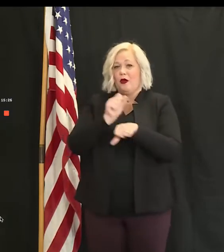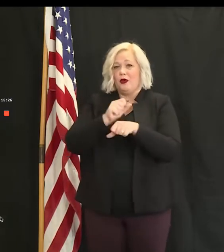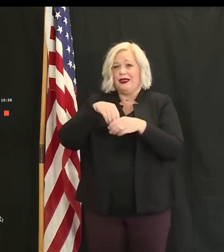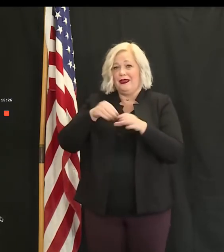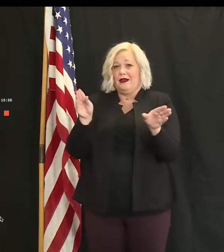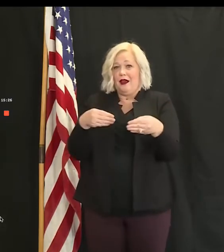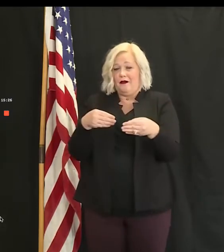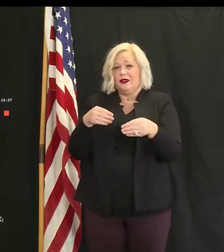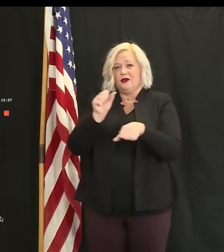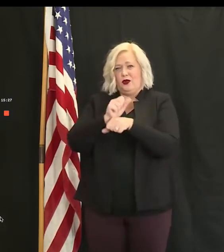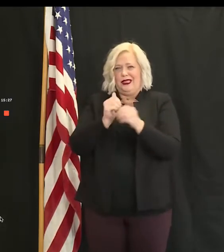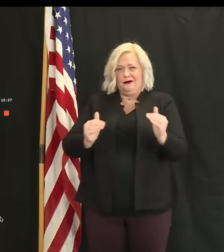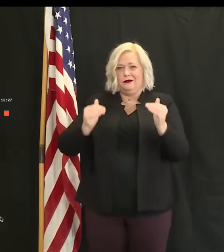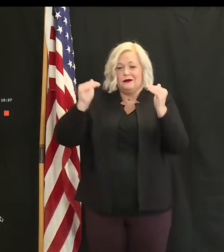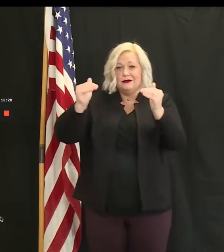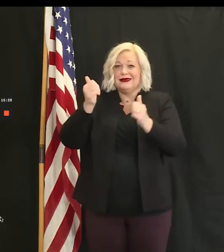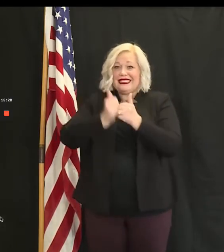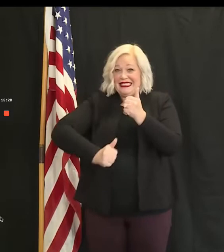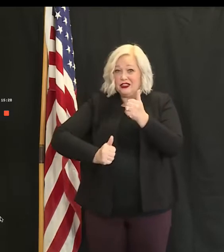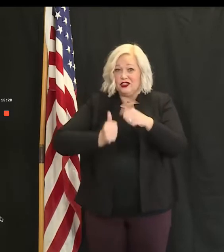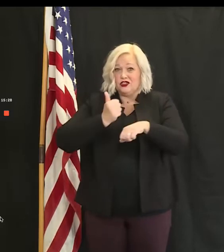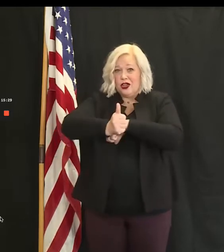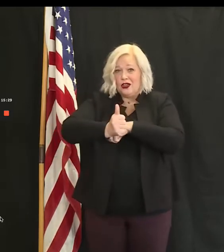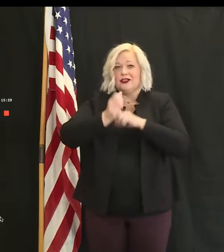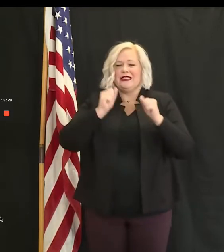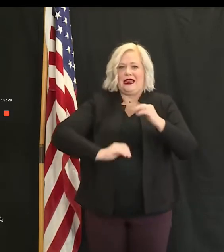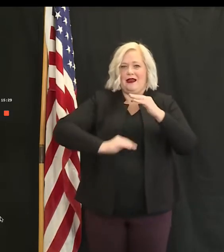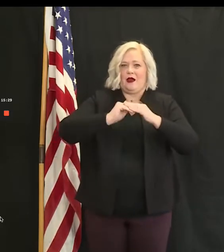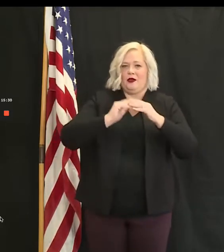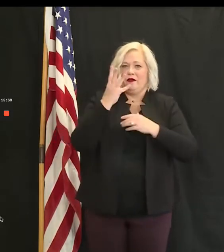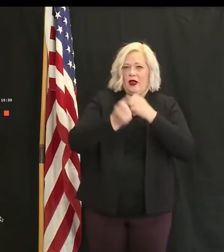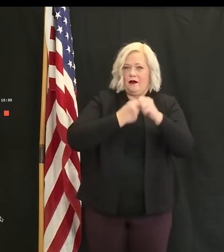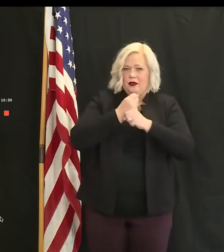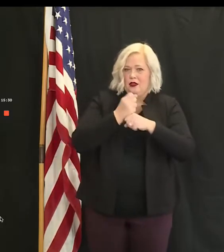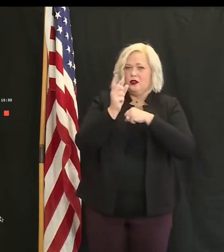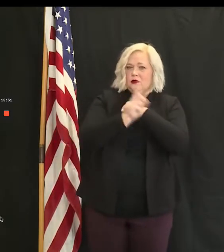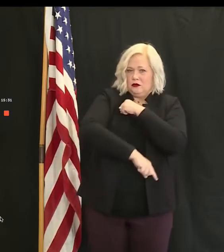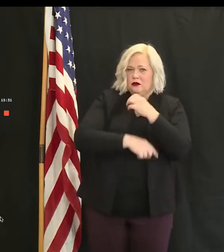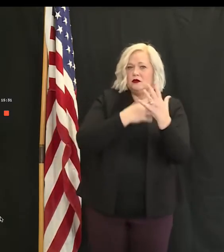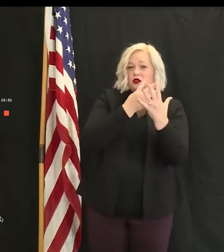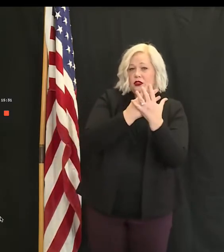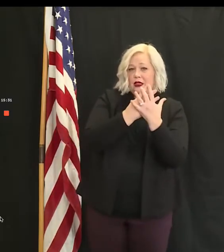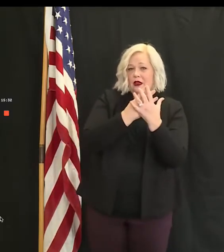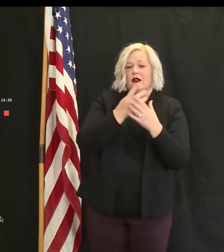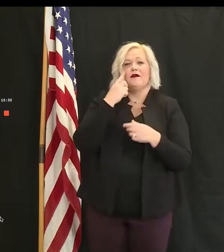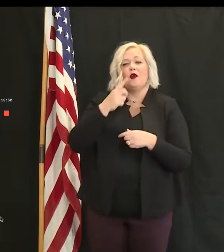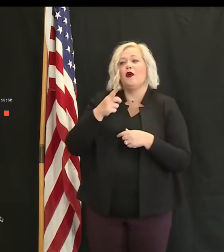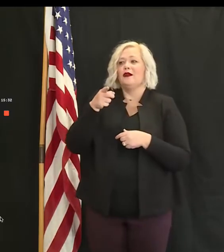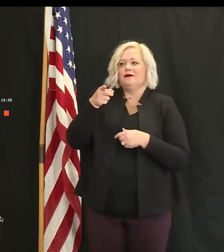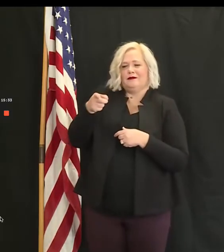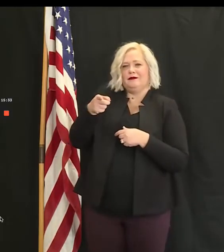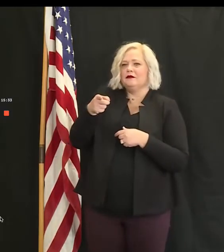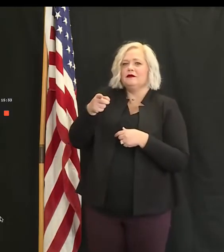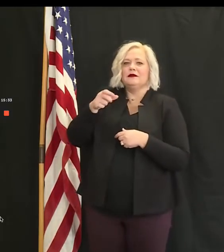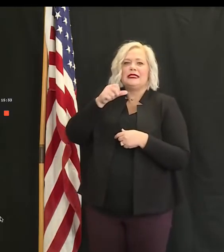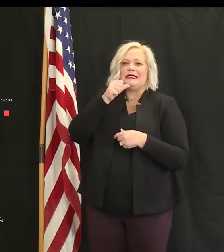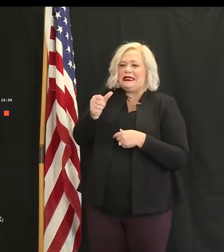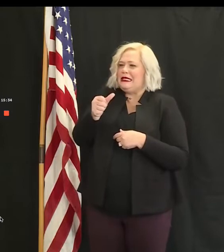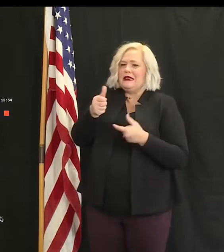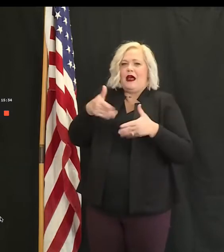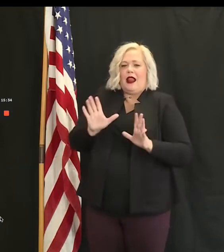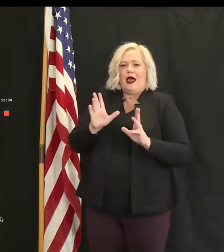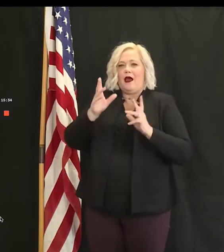each a five-year felony for two separate incidences of preventing or attempting to prevent the distribution